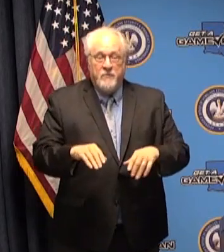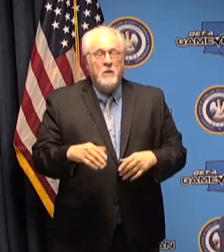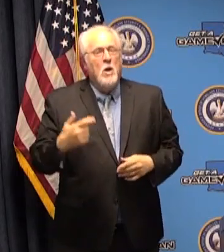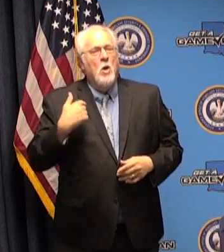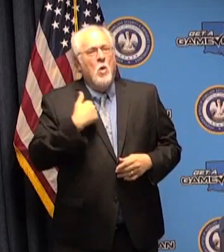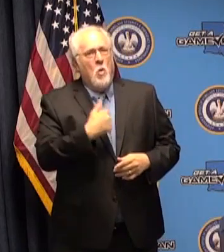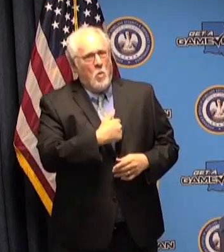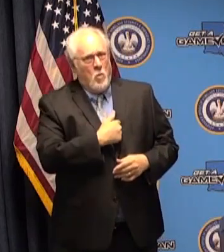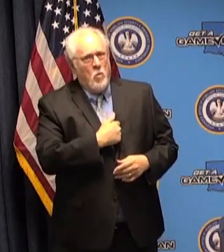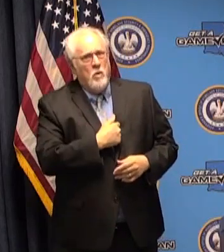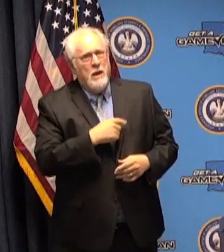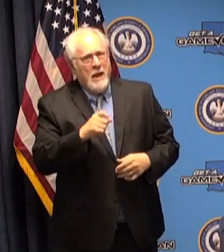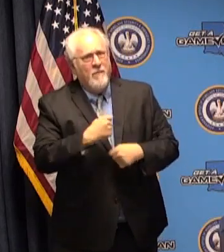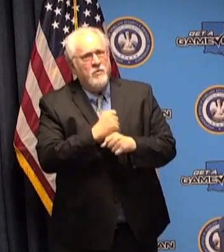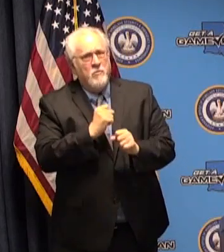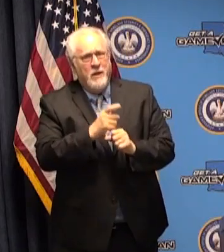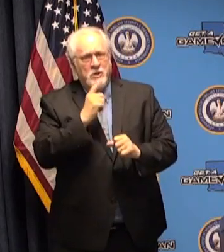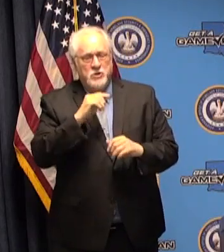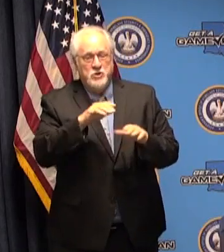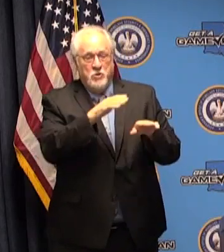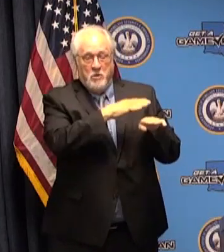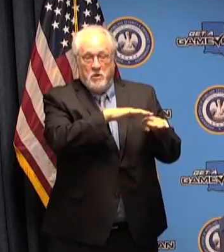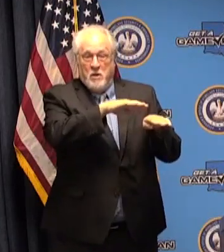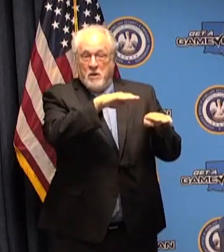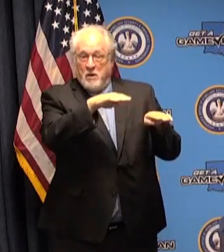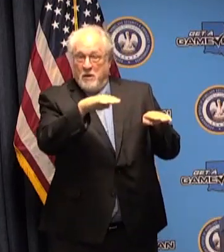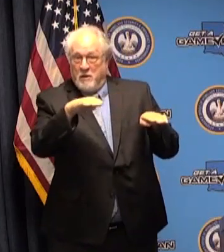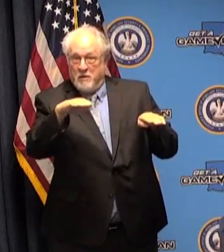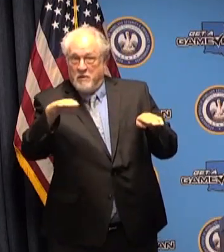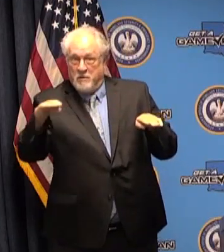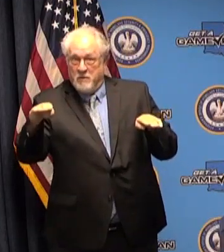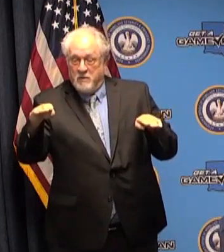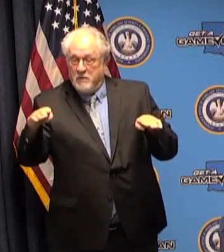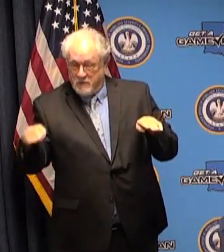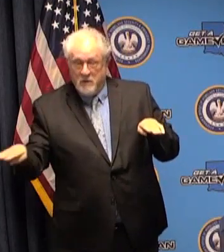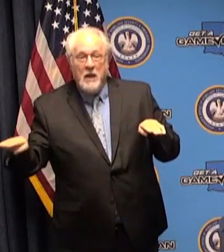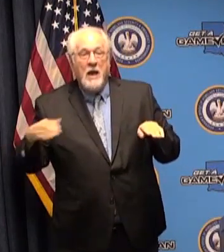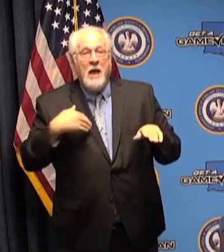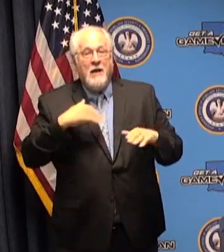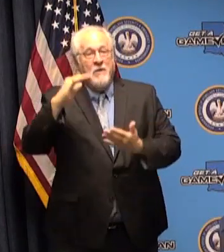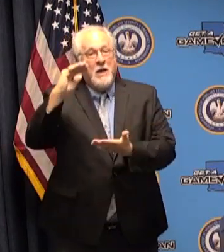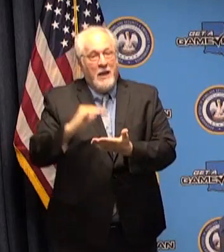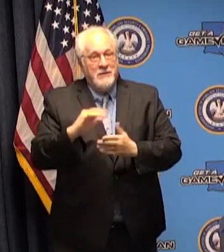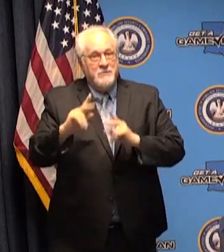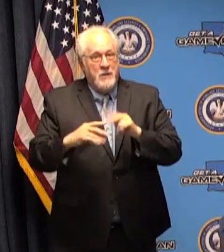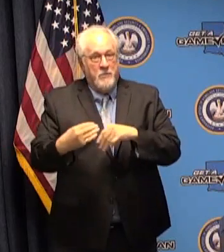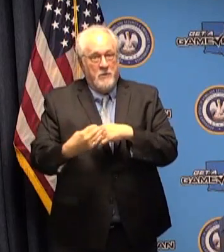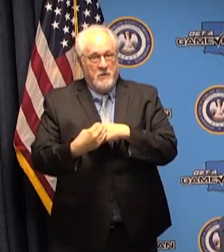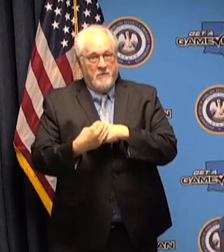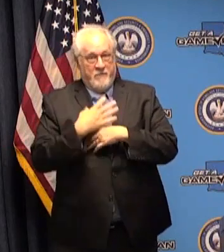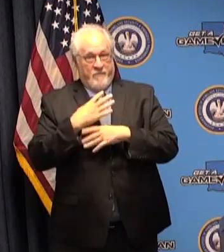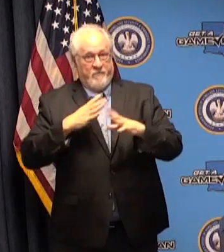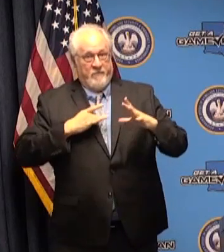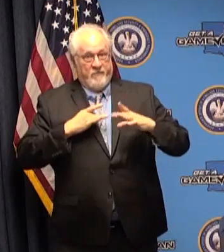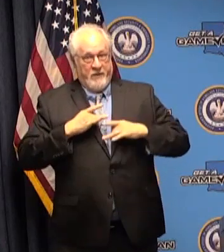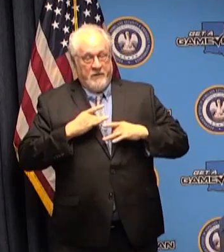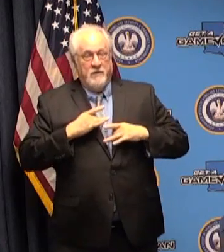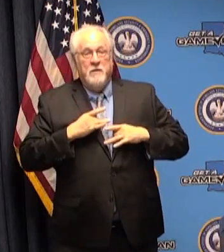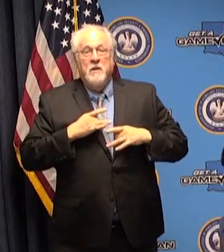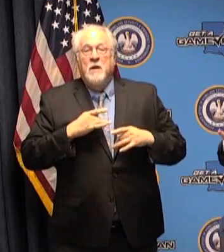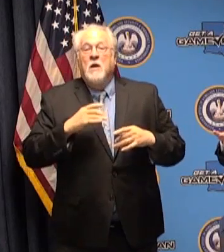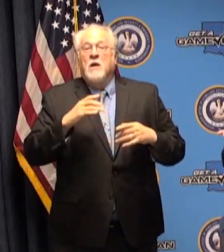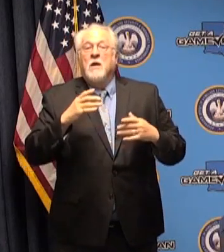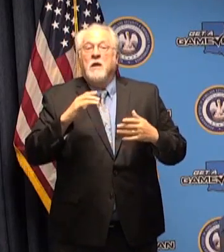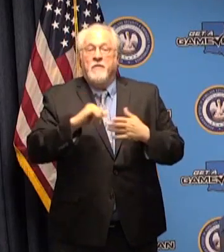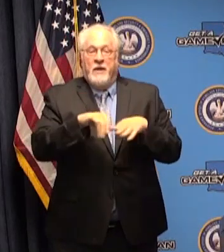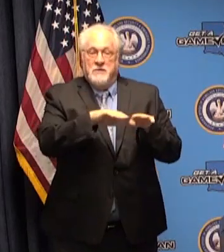You know, we have to make sure that we flatten the curve. That's what we've been talking about. So we have fewer people infected at any given time.